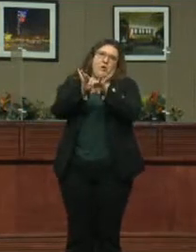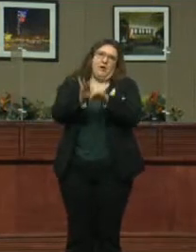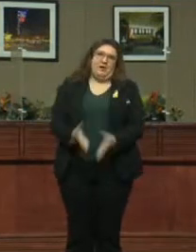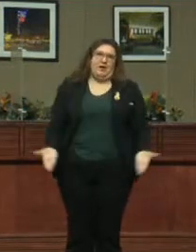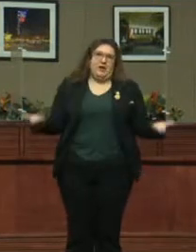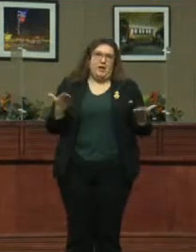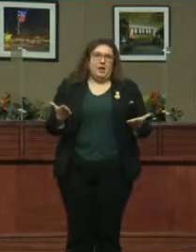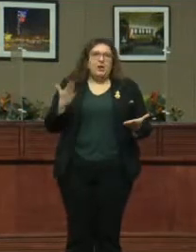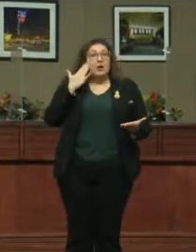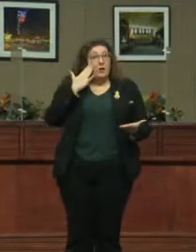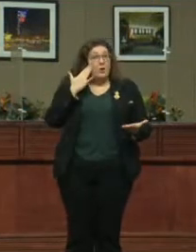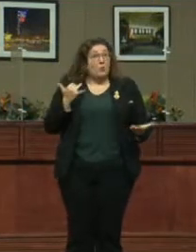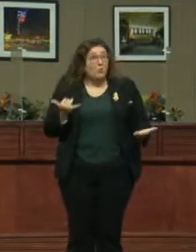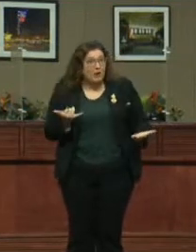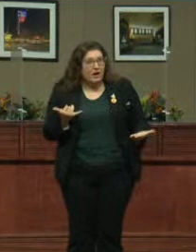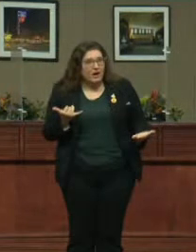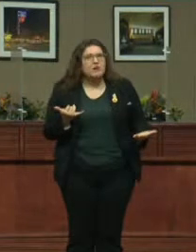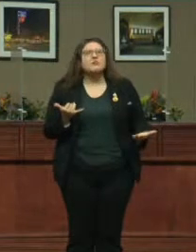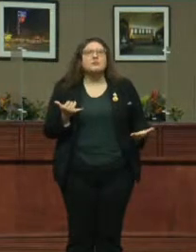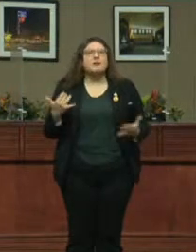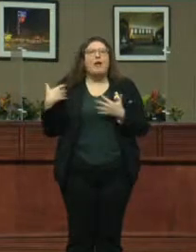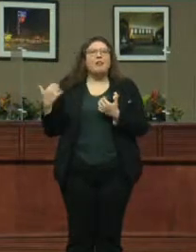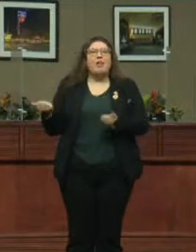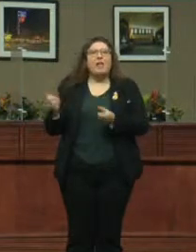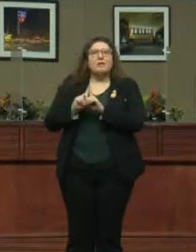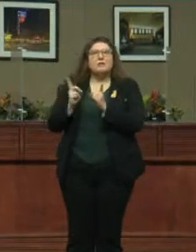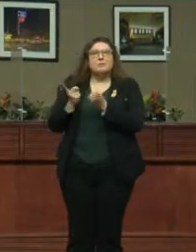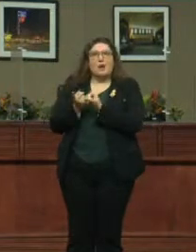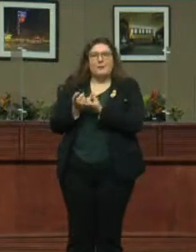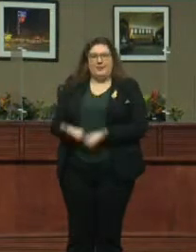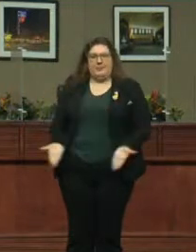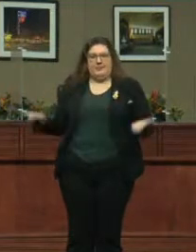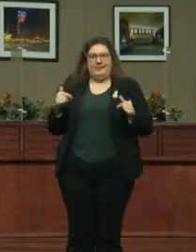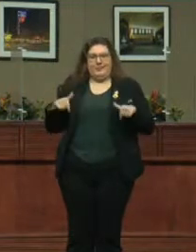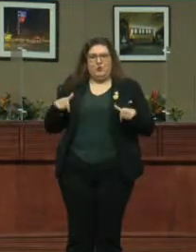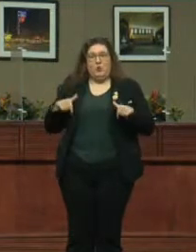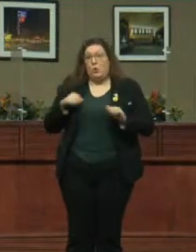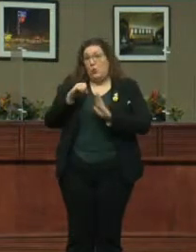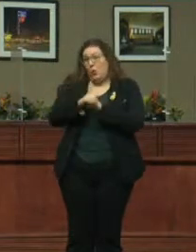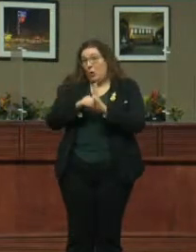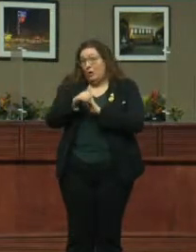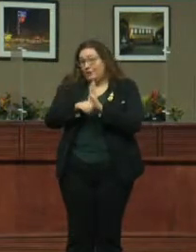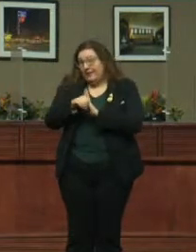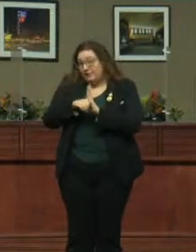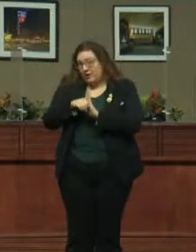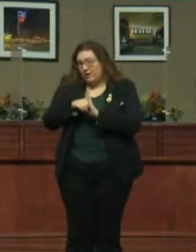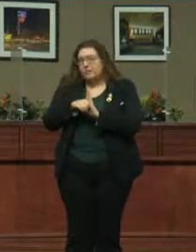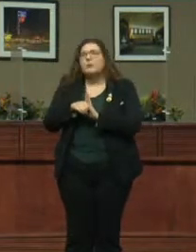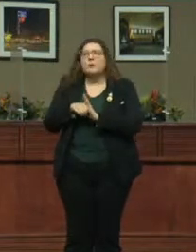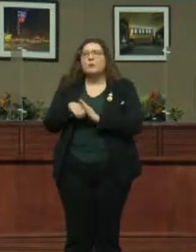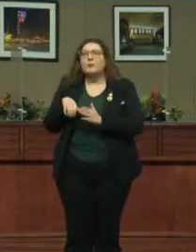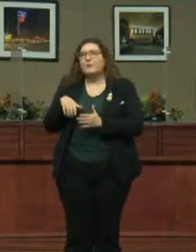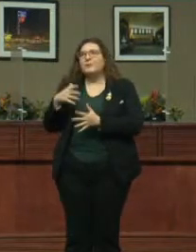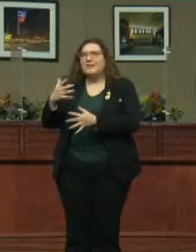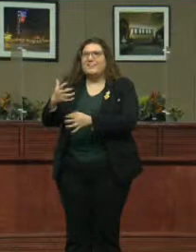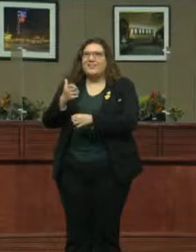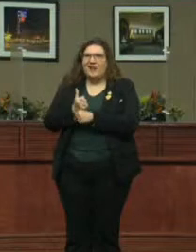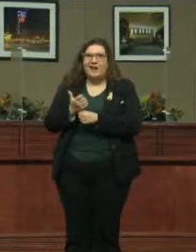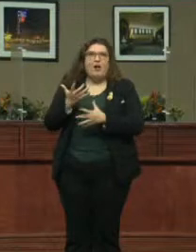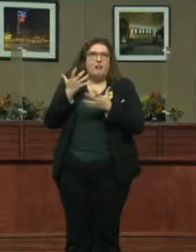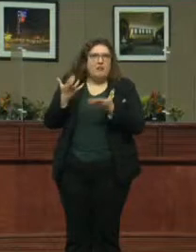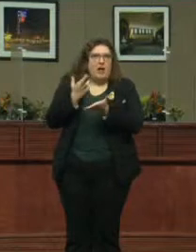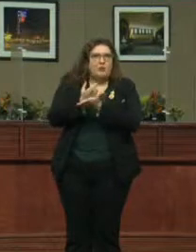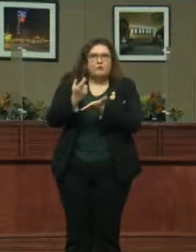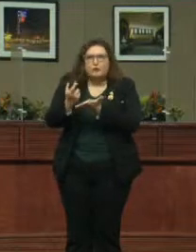because we have received, the health department at the county level from the state of Florida have received significant resources